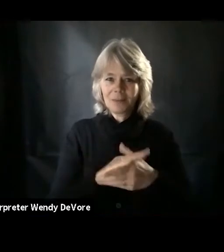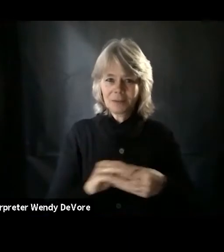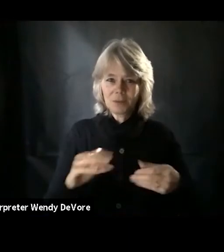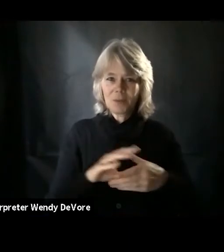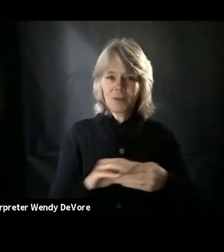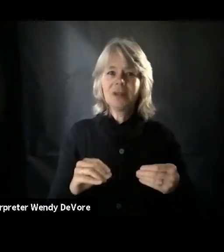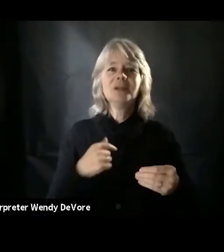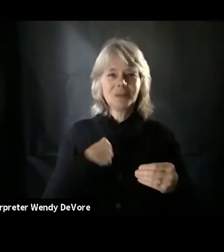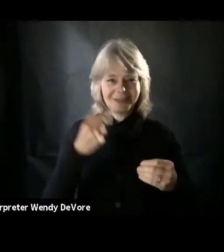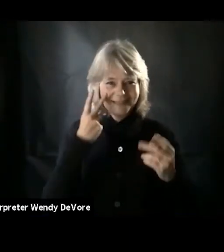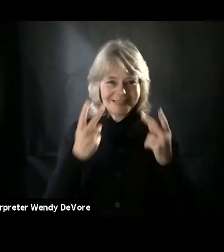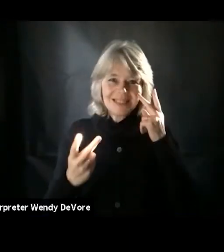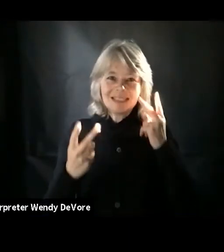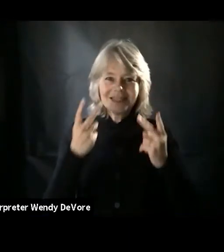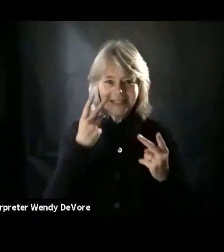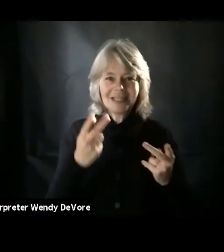happening.